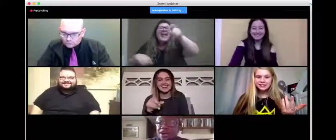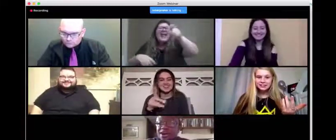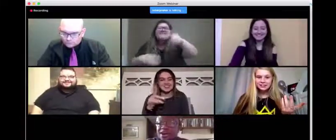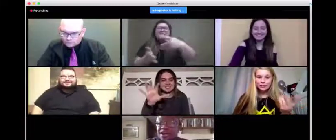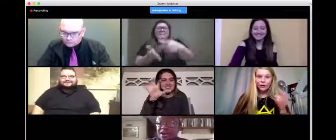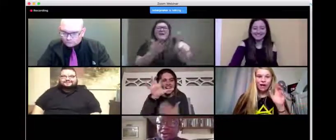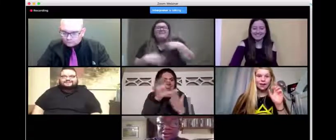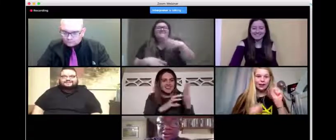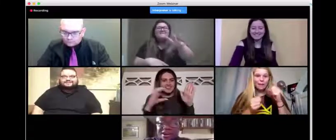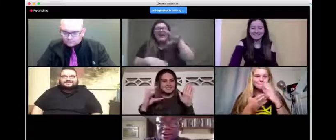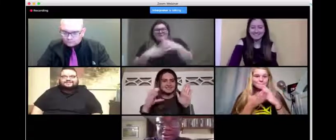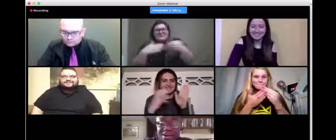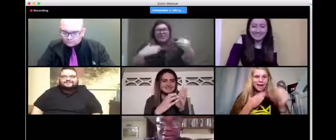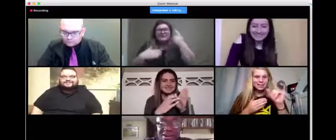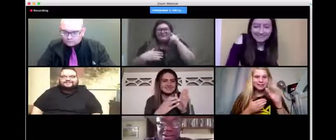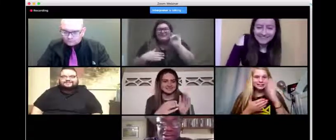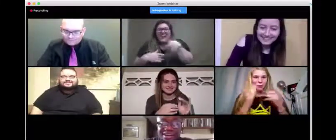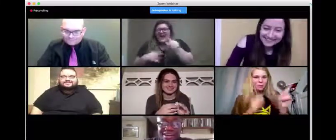What? Where's the pictures? Yeah. Who's got?